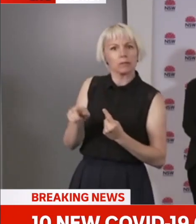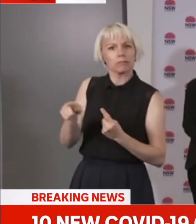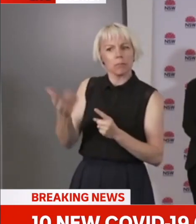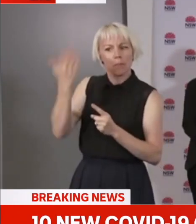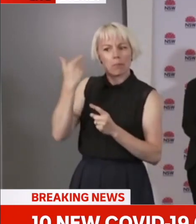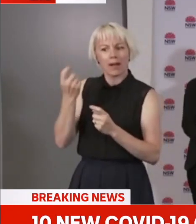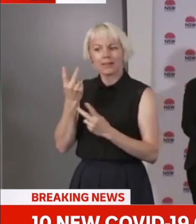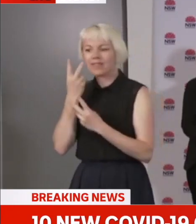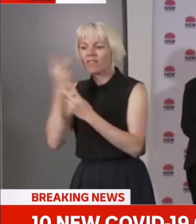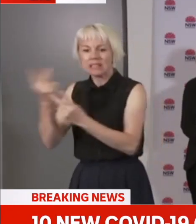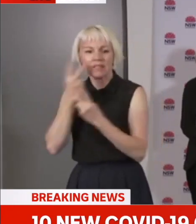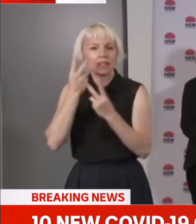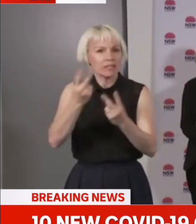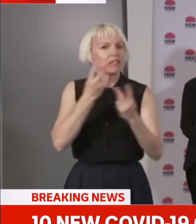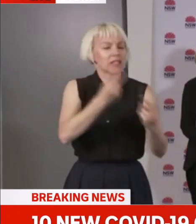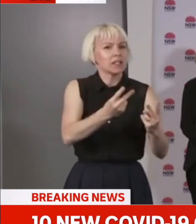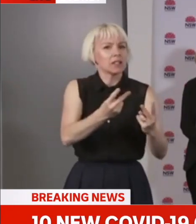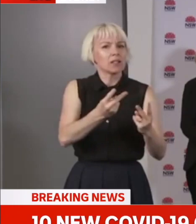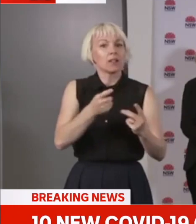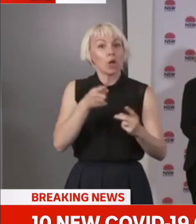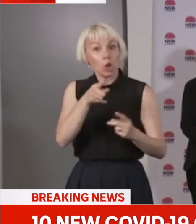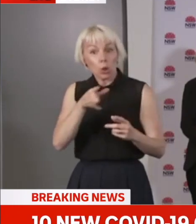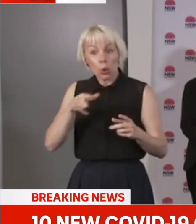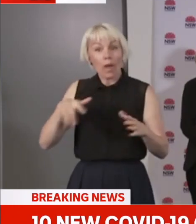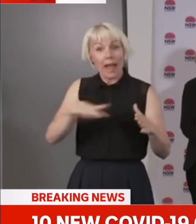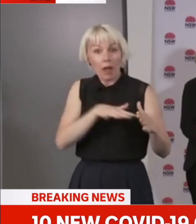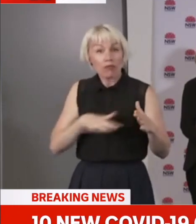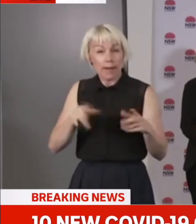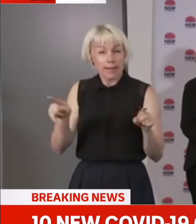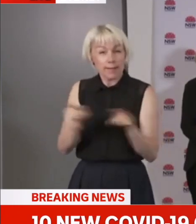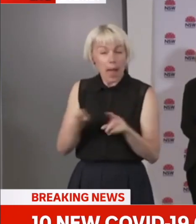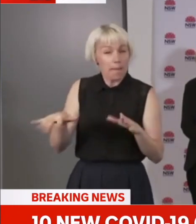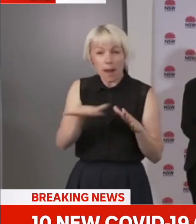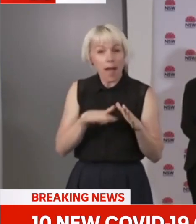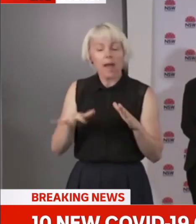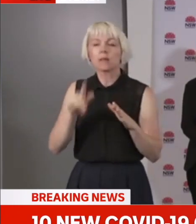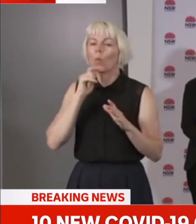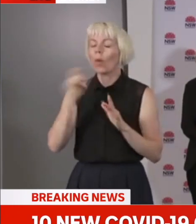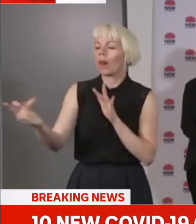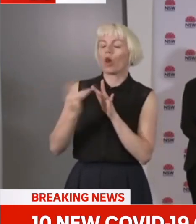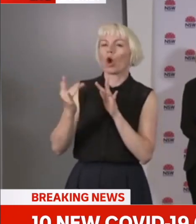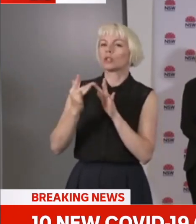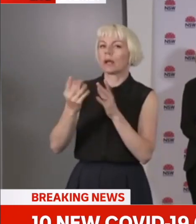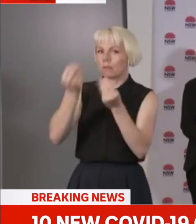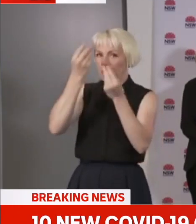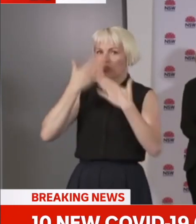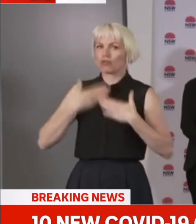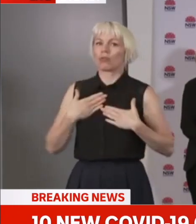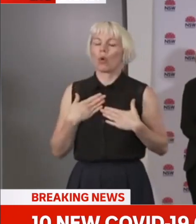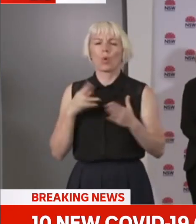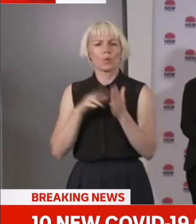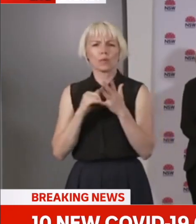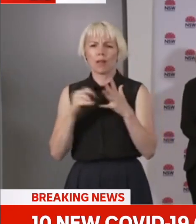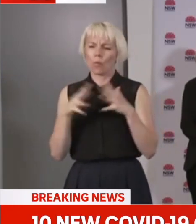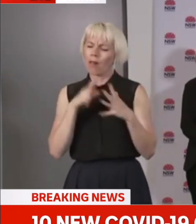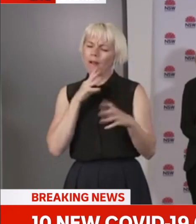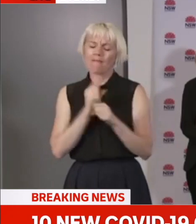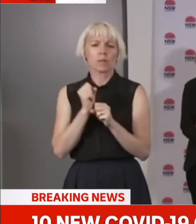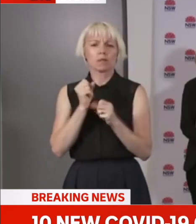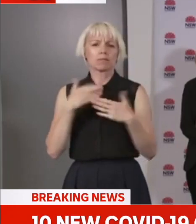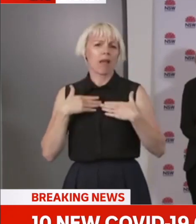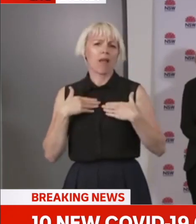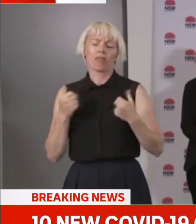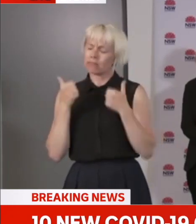exposed others, you will get information in real time. You will get it at the same time I do. However, as far as the numbers are concerned, to avoid confusion, we will